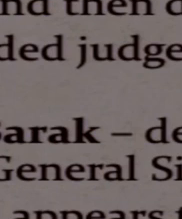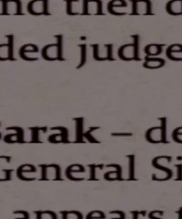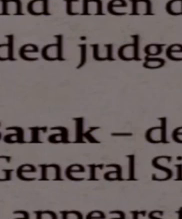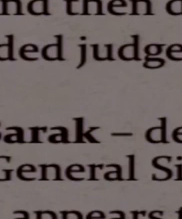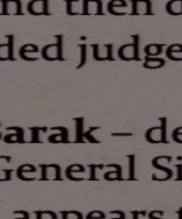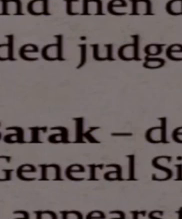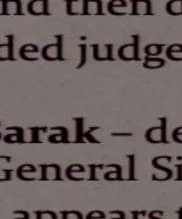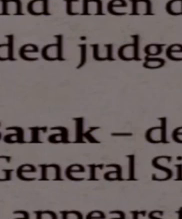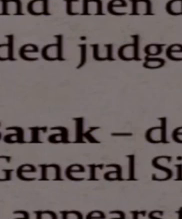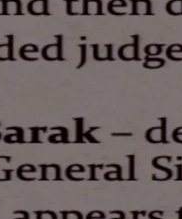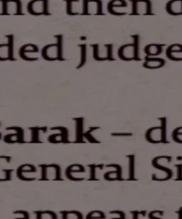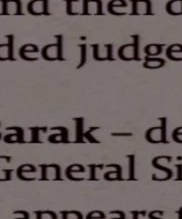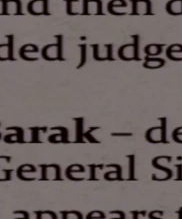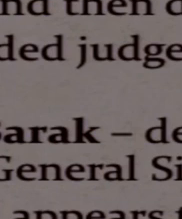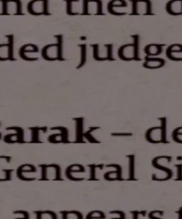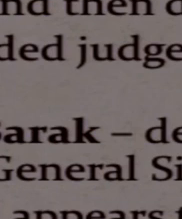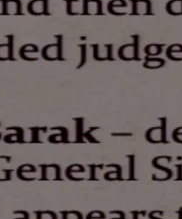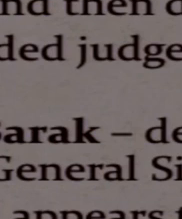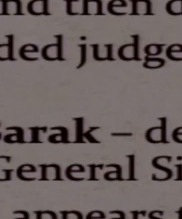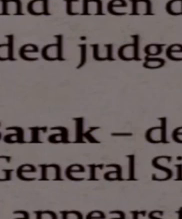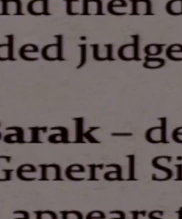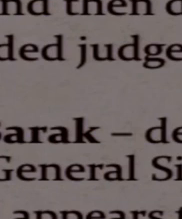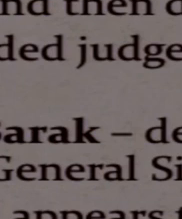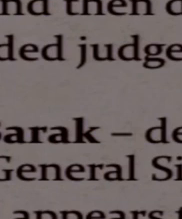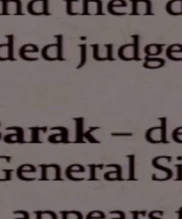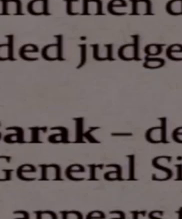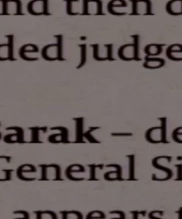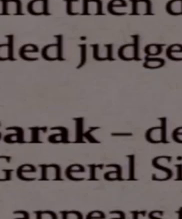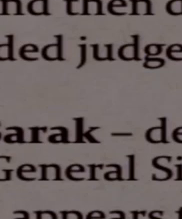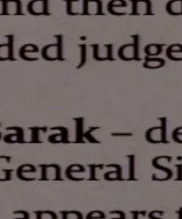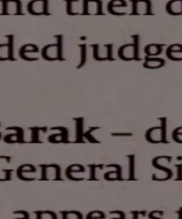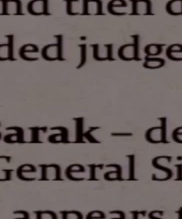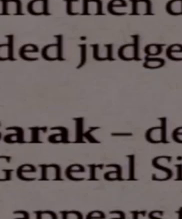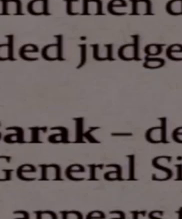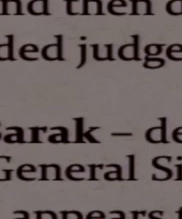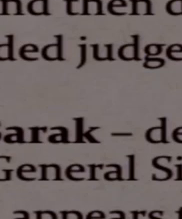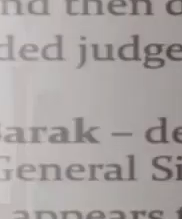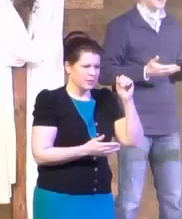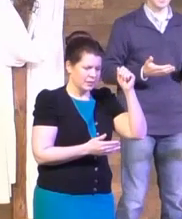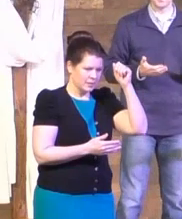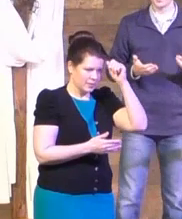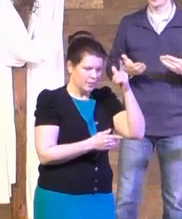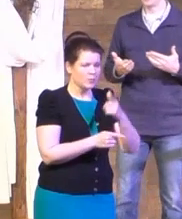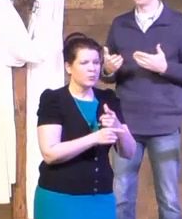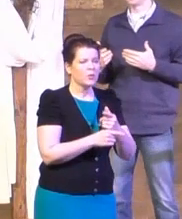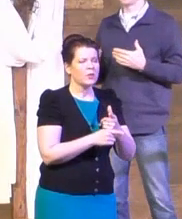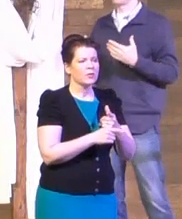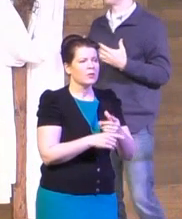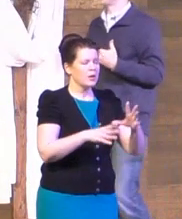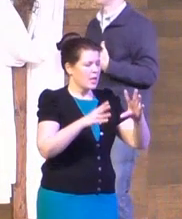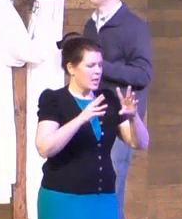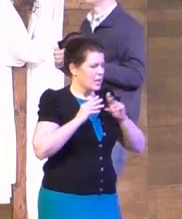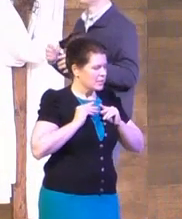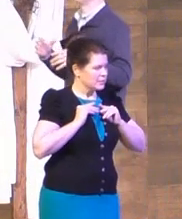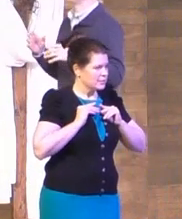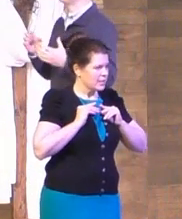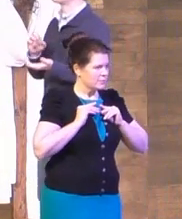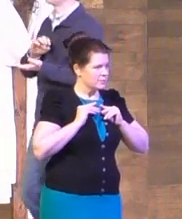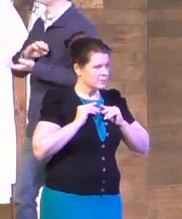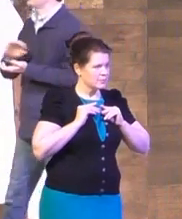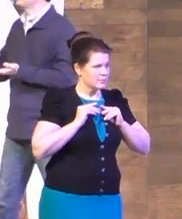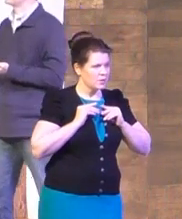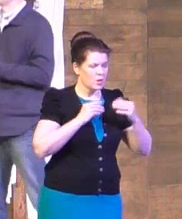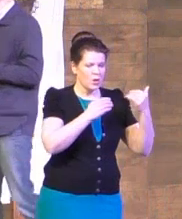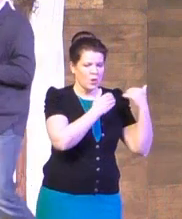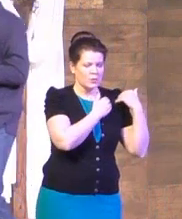time. Now we read in chapter 1 that Caleb's brother Othniel accepts a challenge from Caleb. See, Caleb's trying